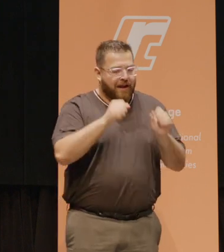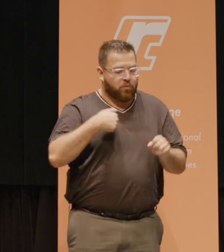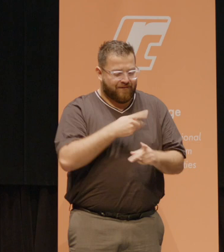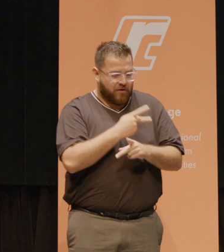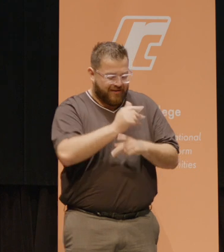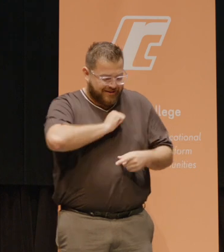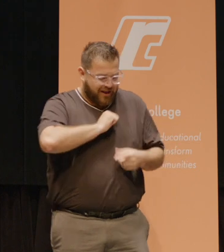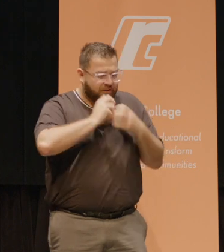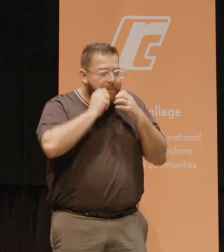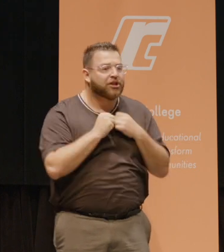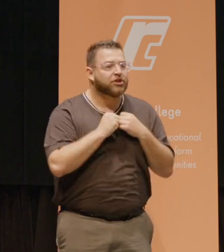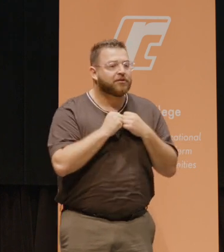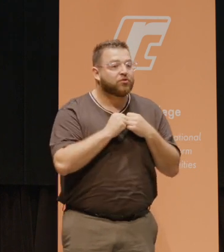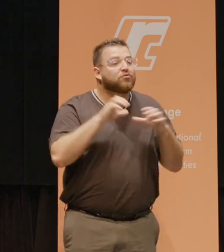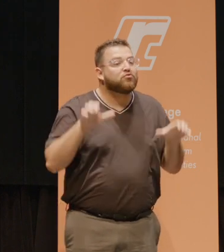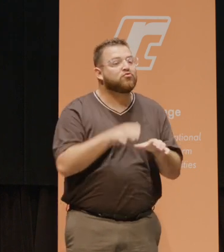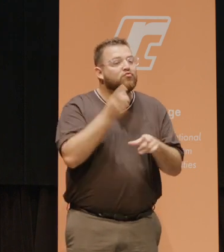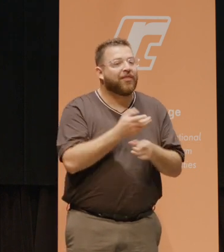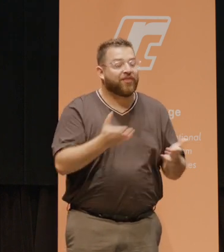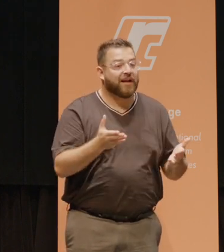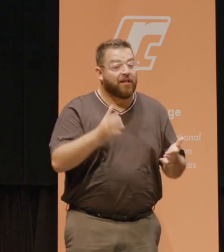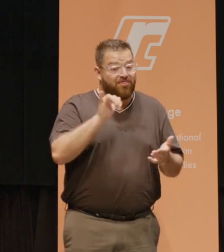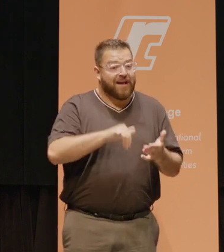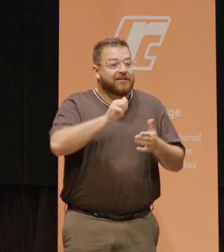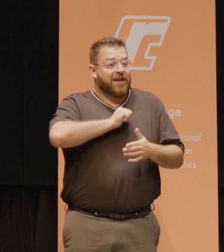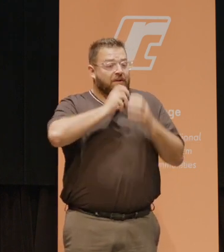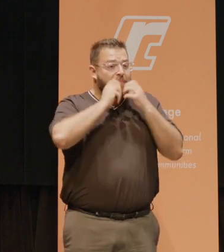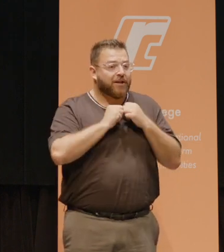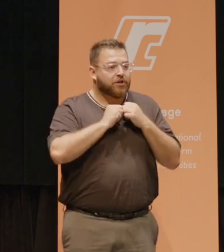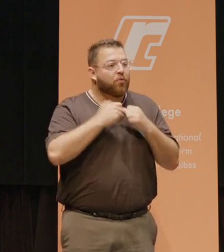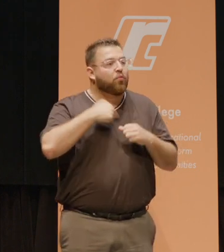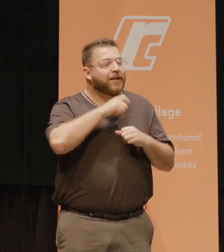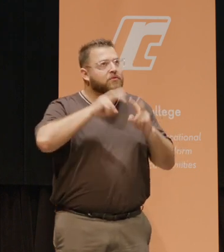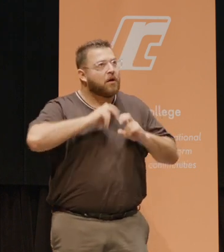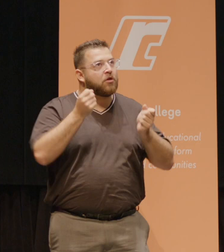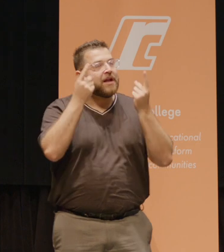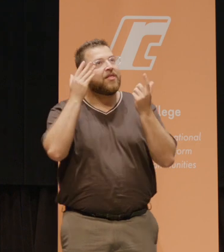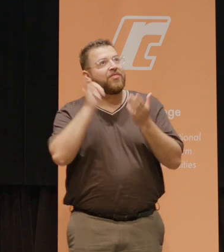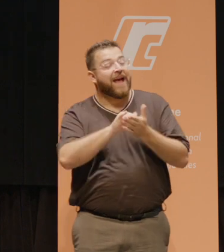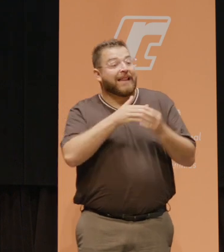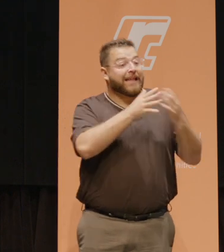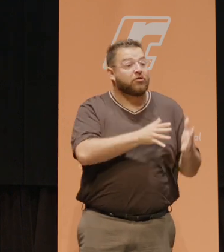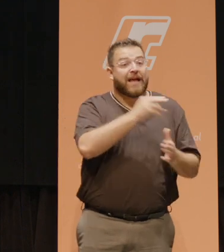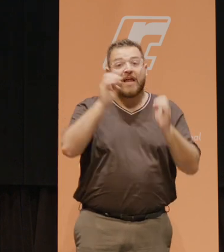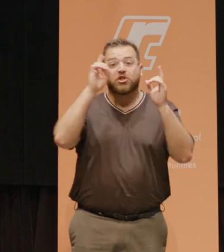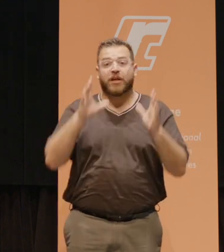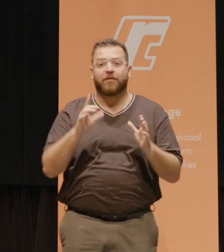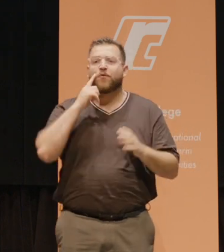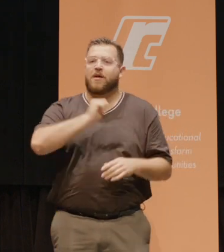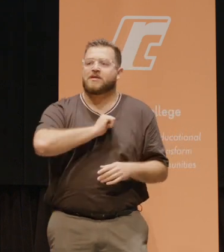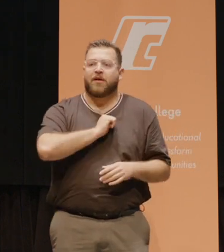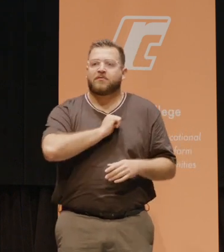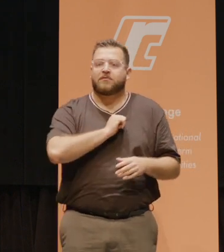do the right thing? And what self-compassion really is for us to start to understand as leaders and educators that sometimes, even for ourselves, right,